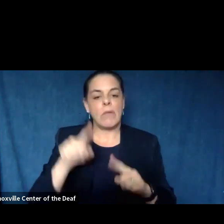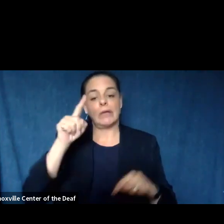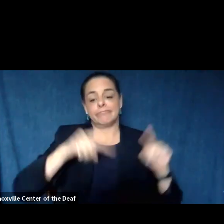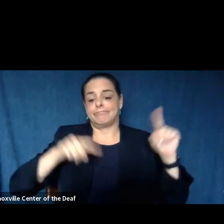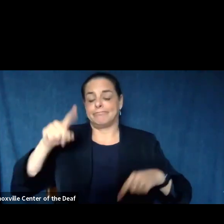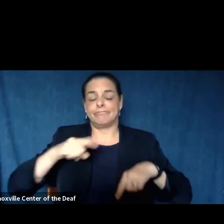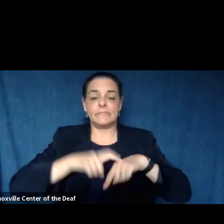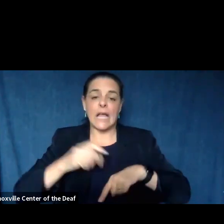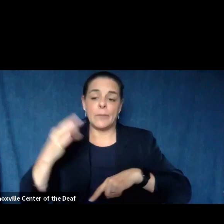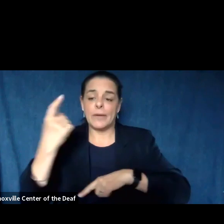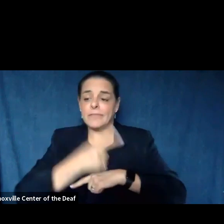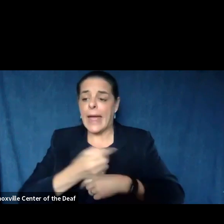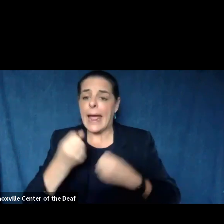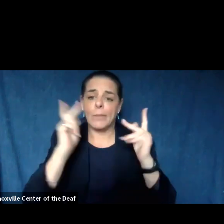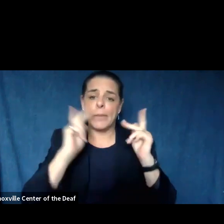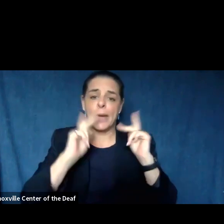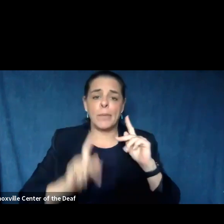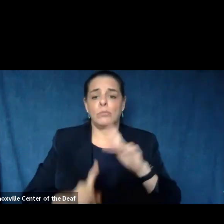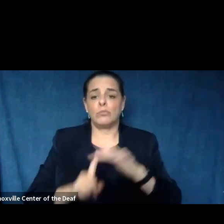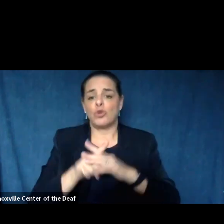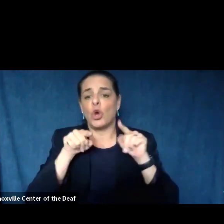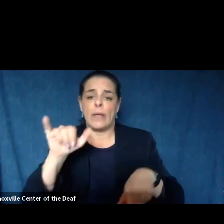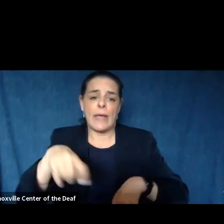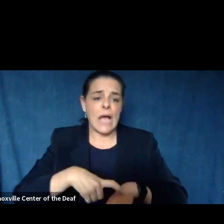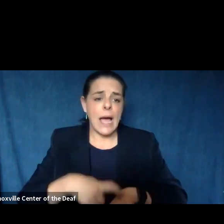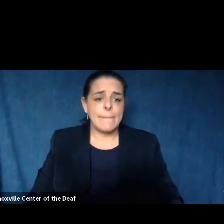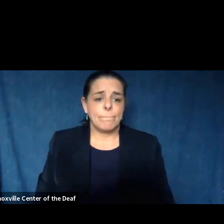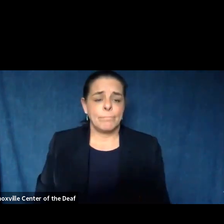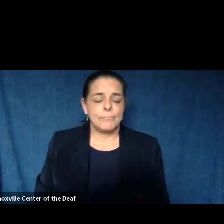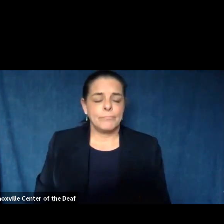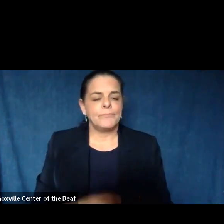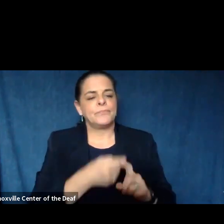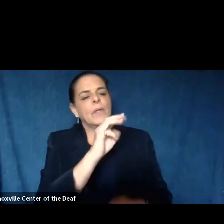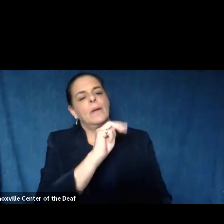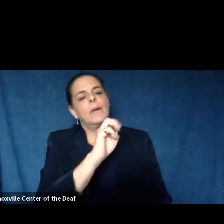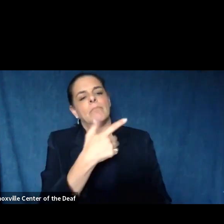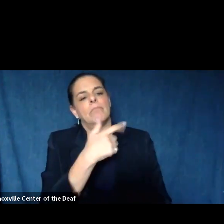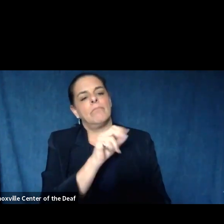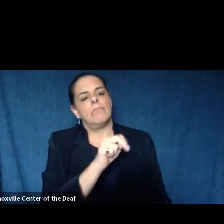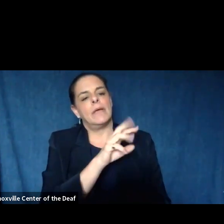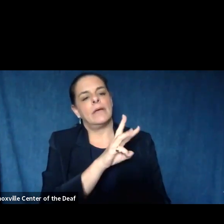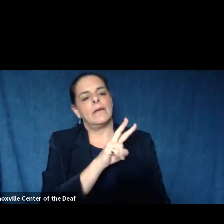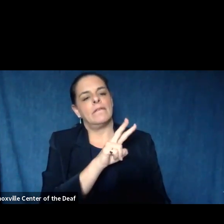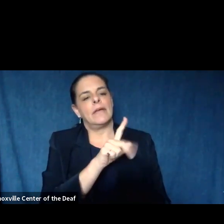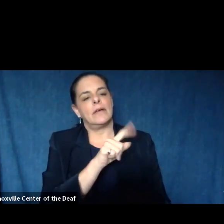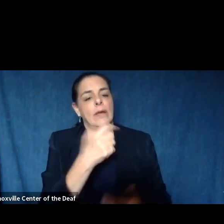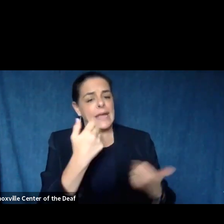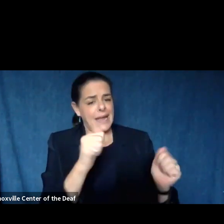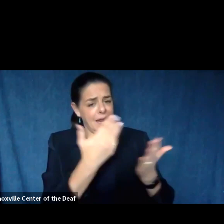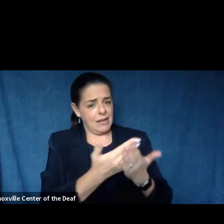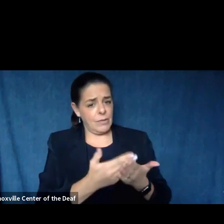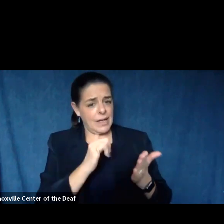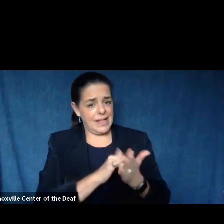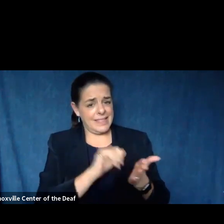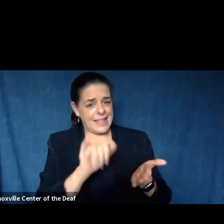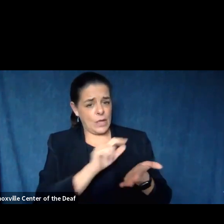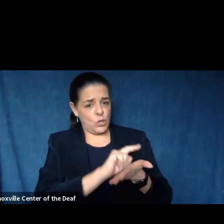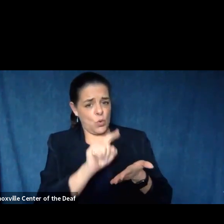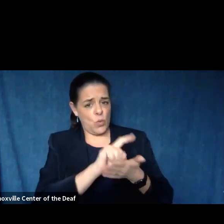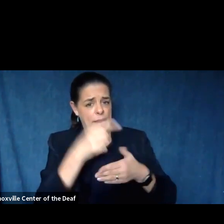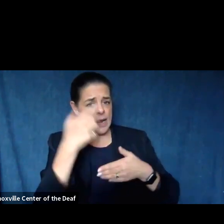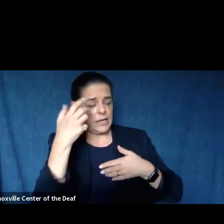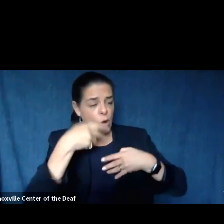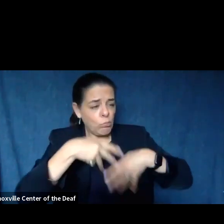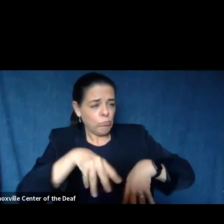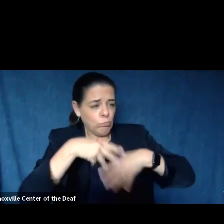of day and how many people show up during that time of day. From Megan with WVLT, Is there any evidence that the weeks of protesting